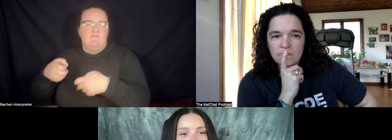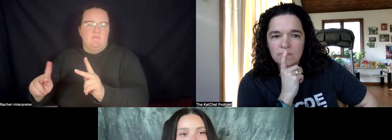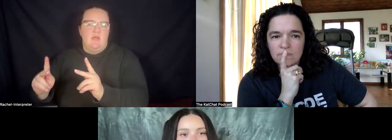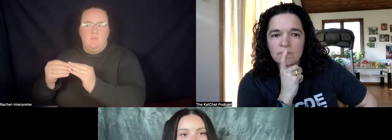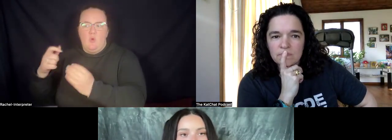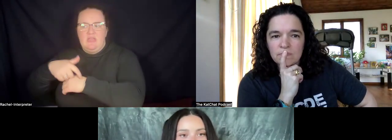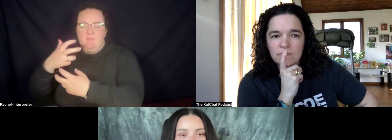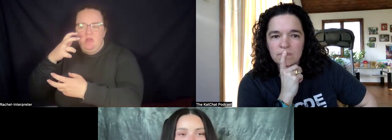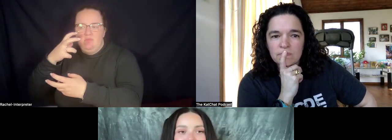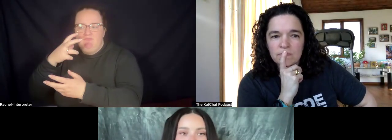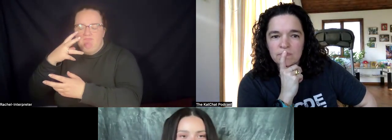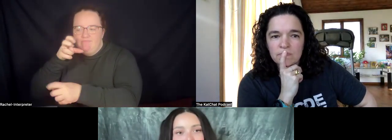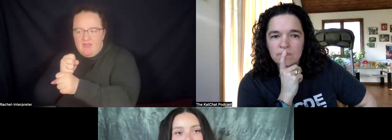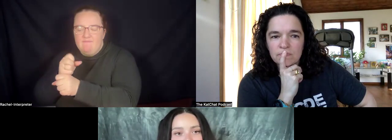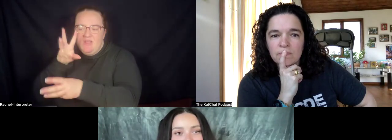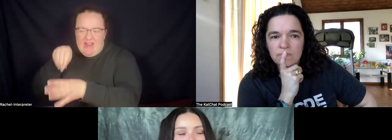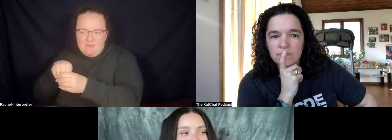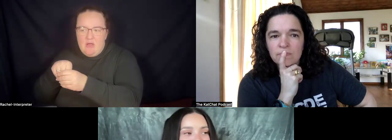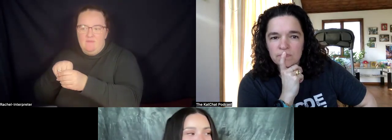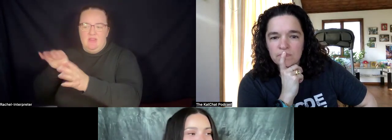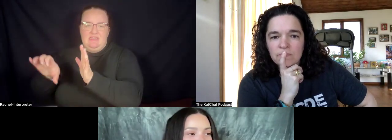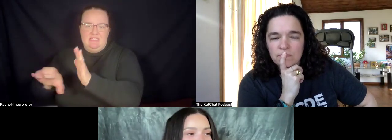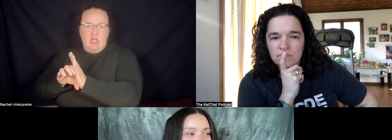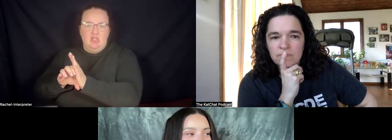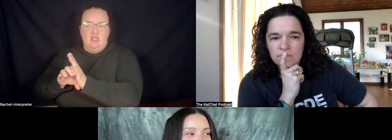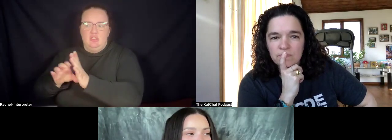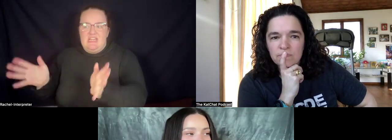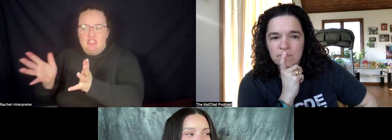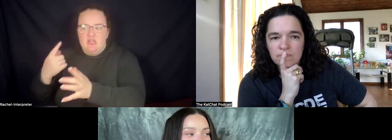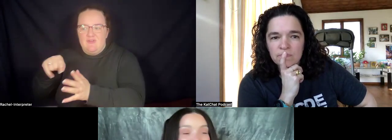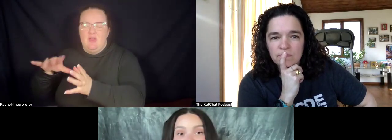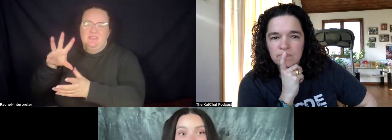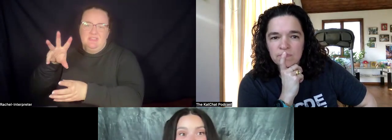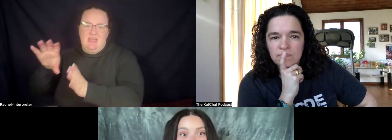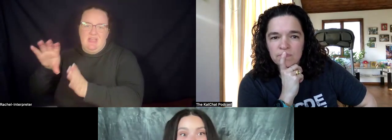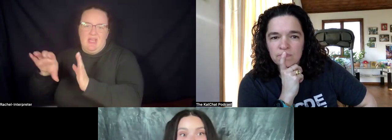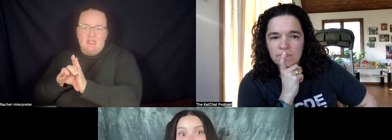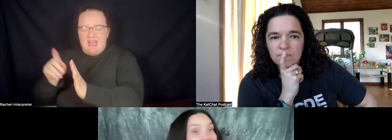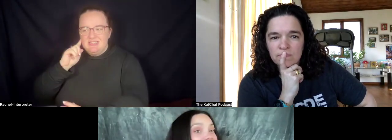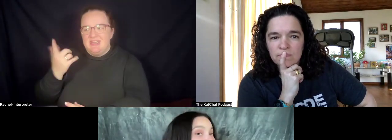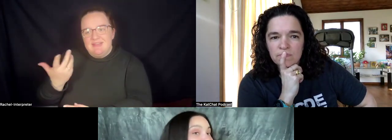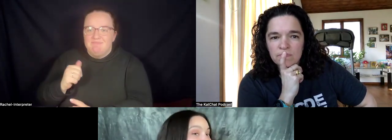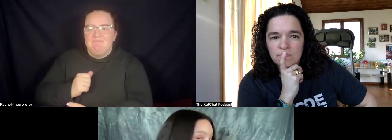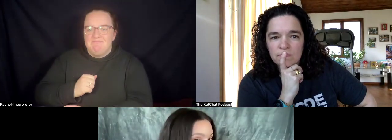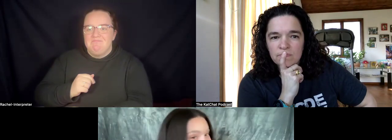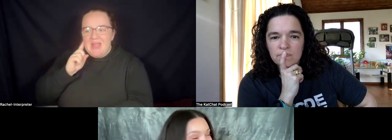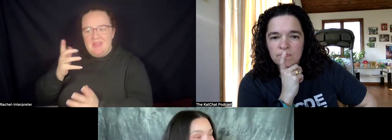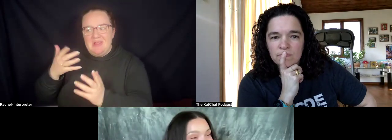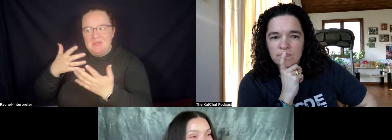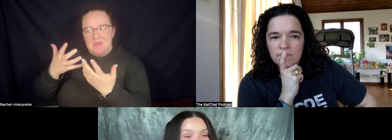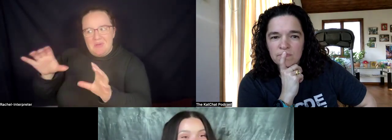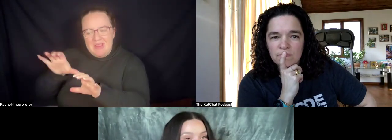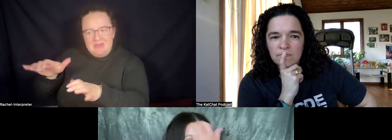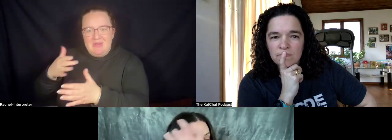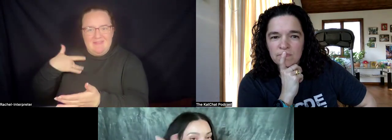in these characters and really start to root for them. And yeah, I think what they're doing